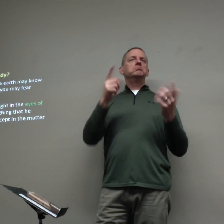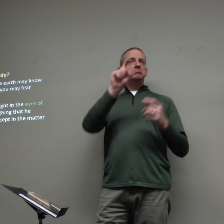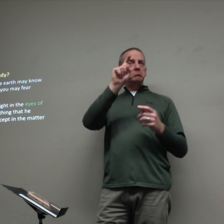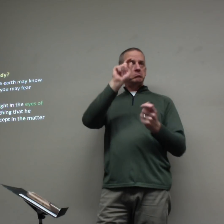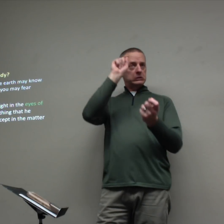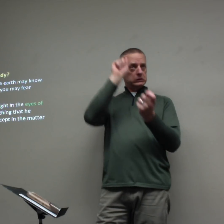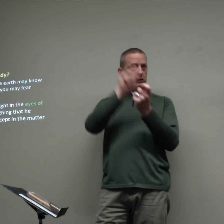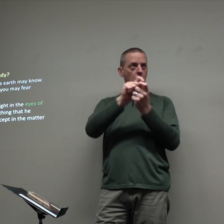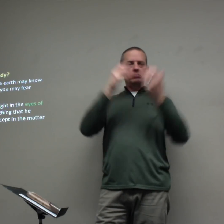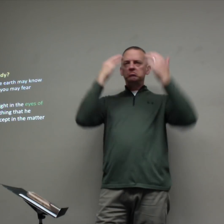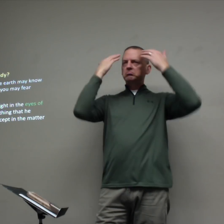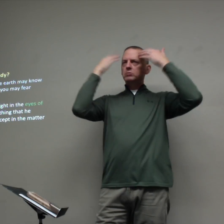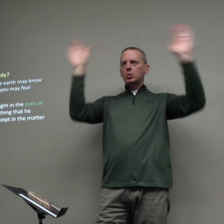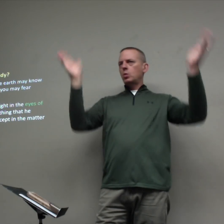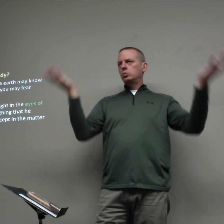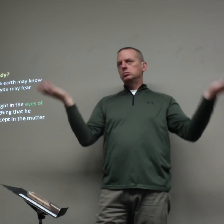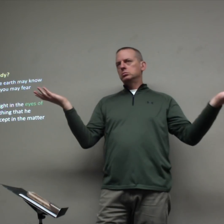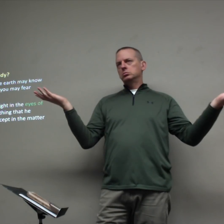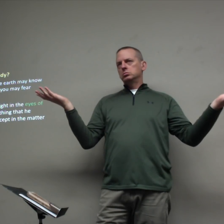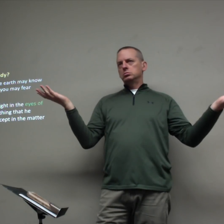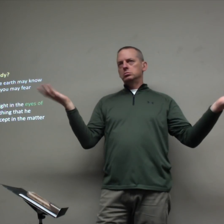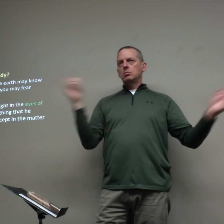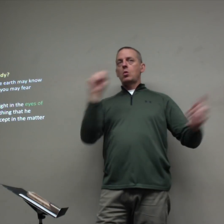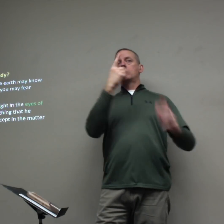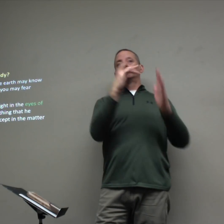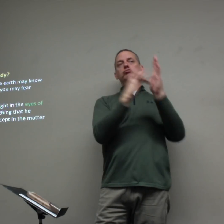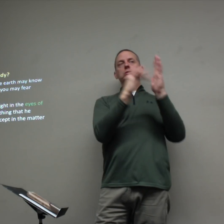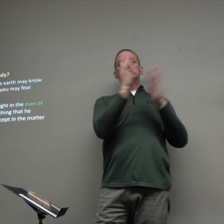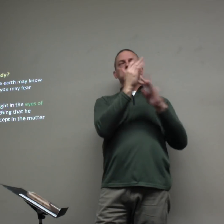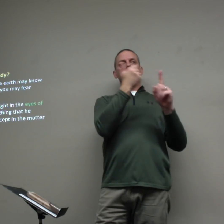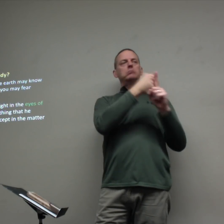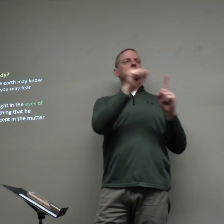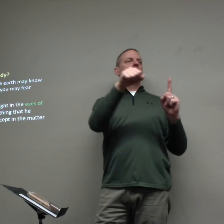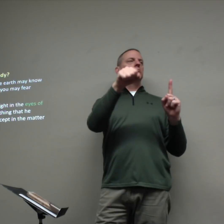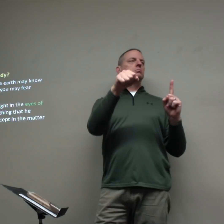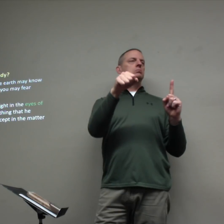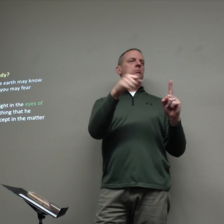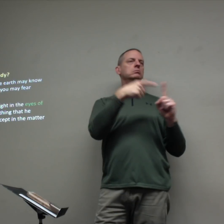But we have a perfect image, exactly.